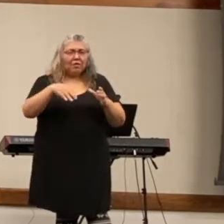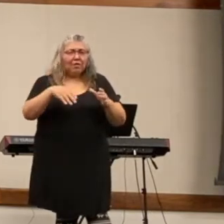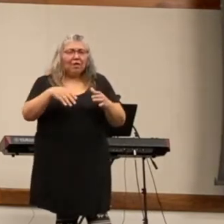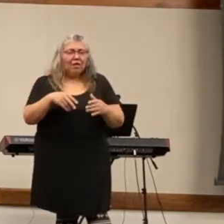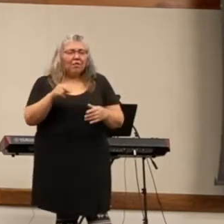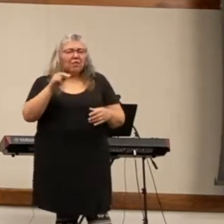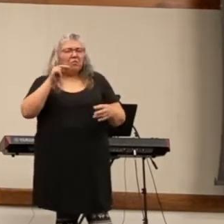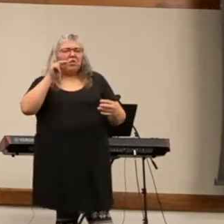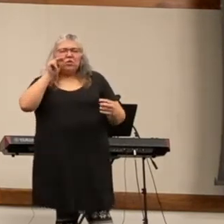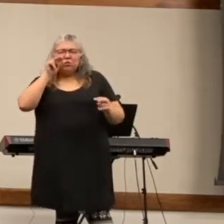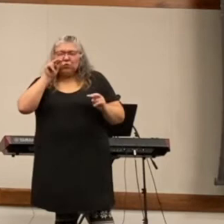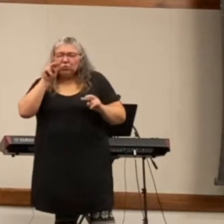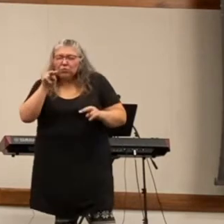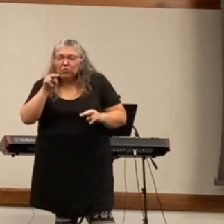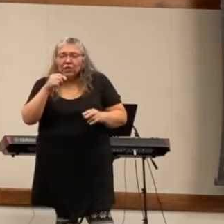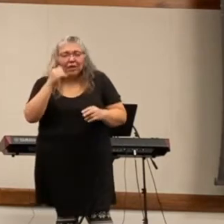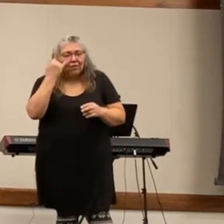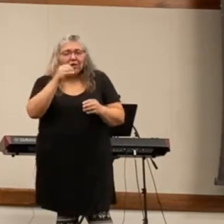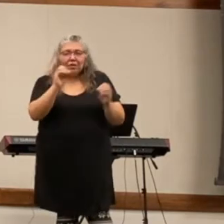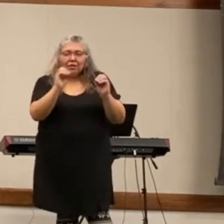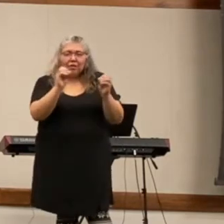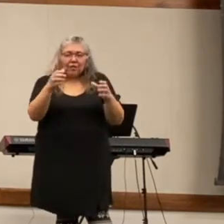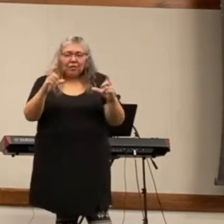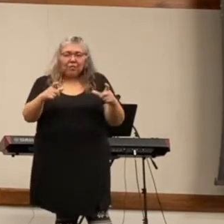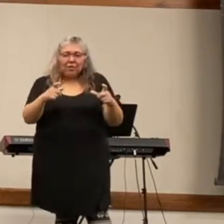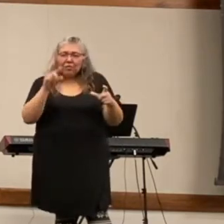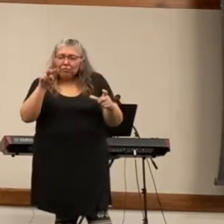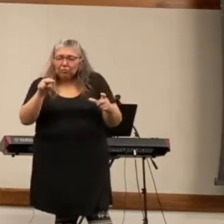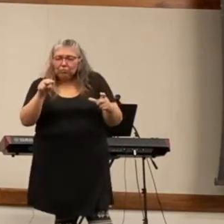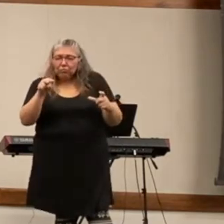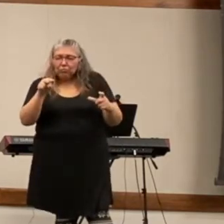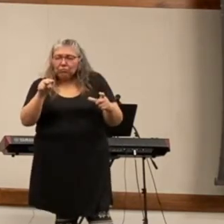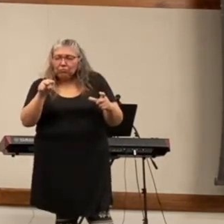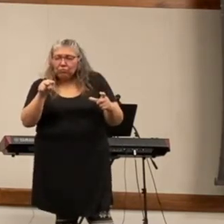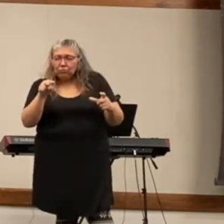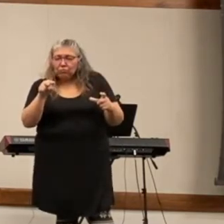stare. If you didn't put anything in the plate, they would stare at you.